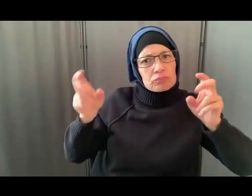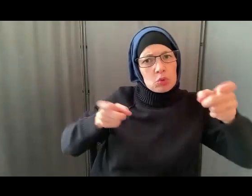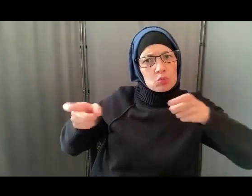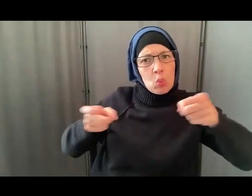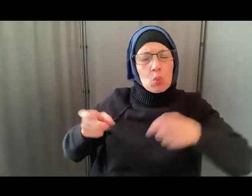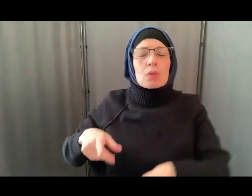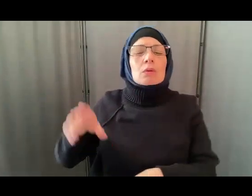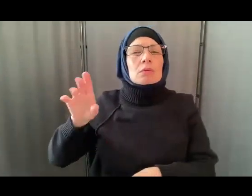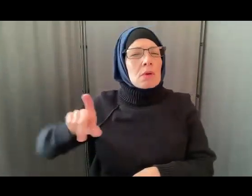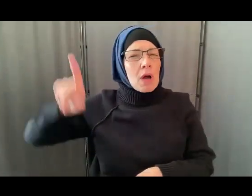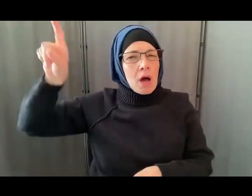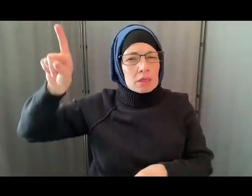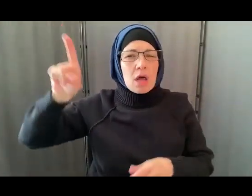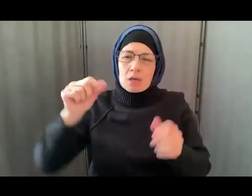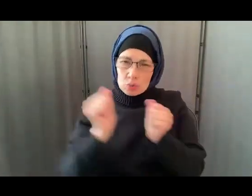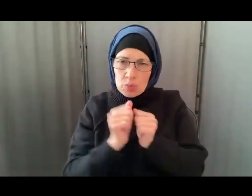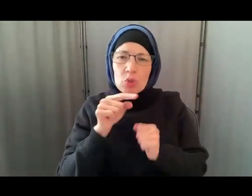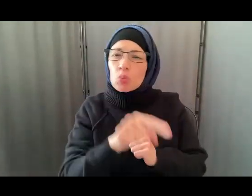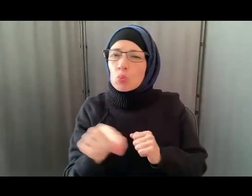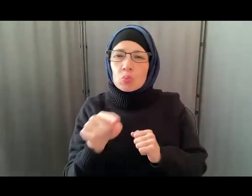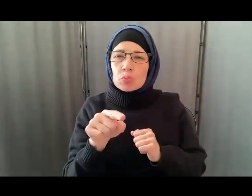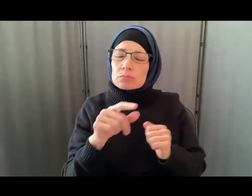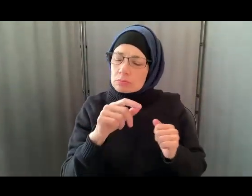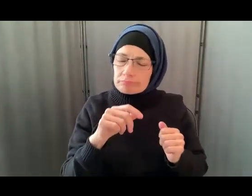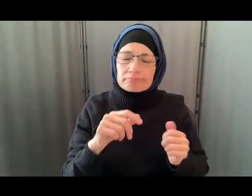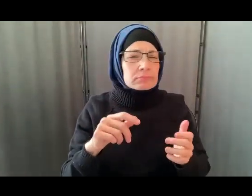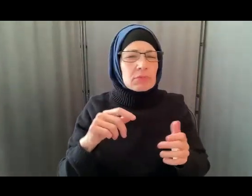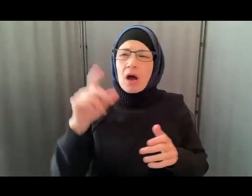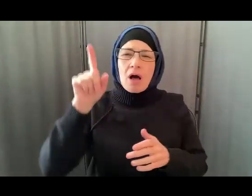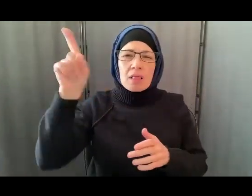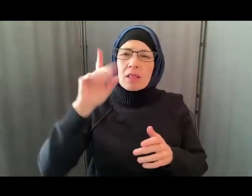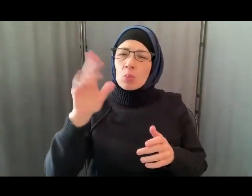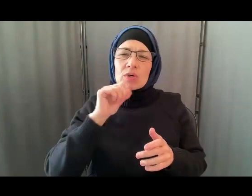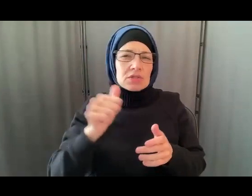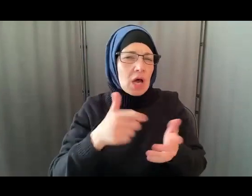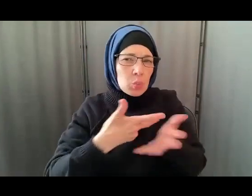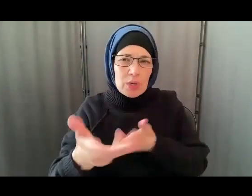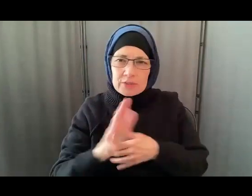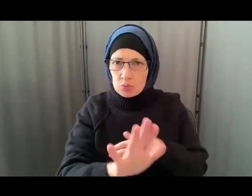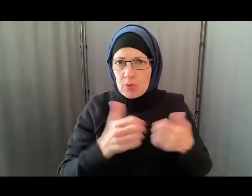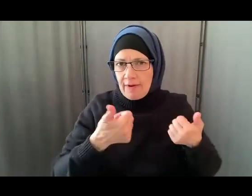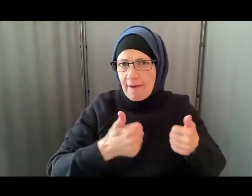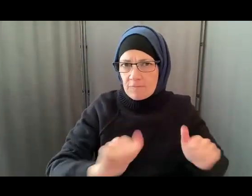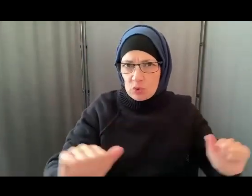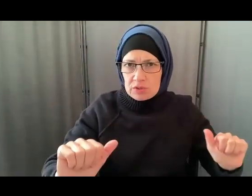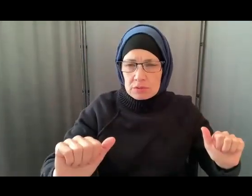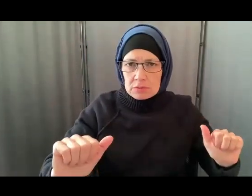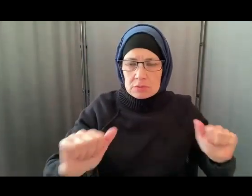shortchange your works, which means Allah will not waste your efforts.